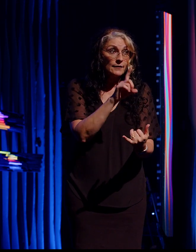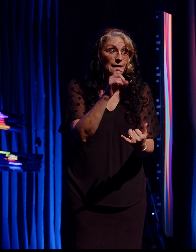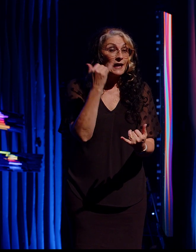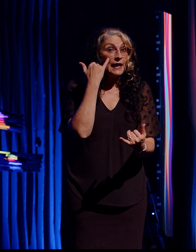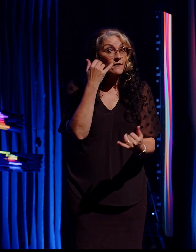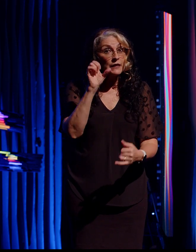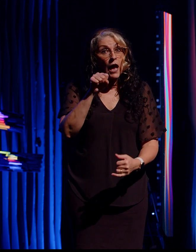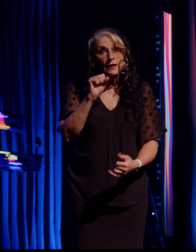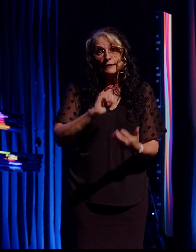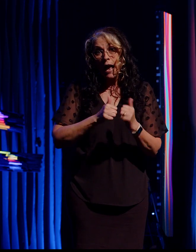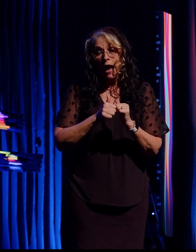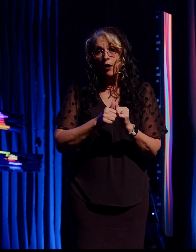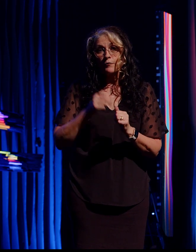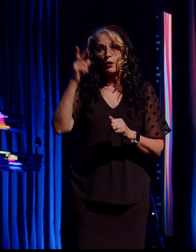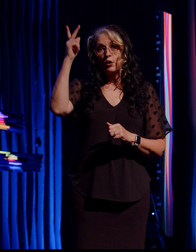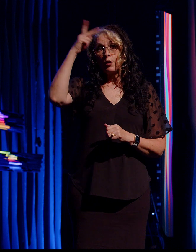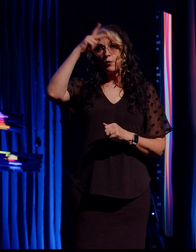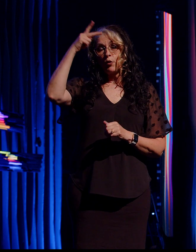how?